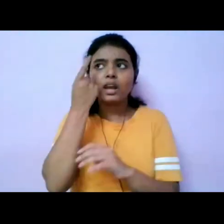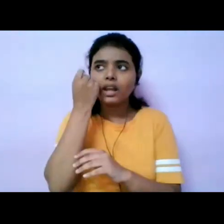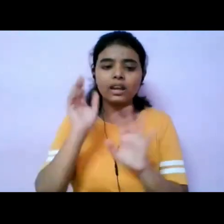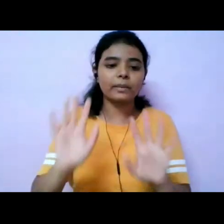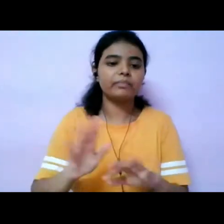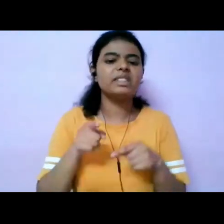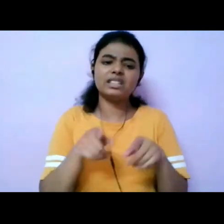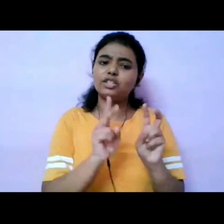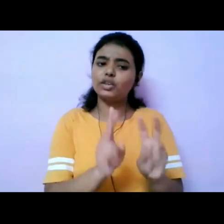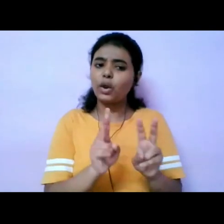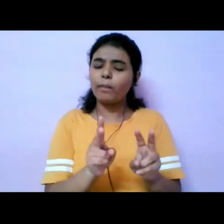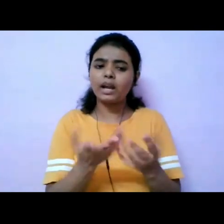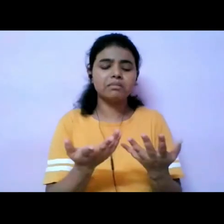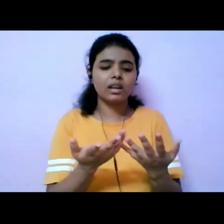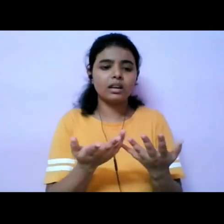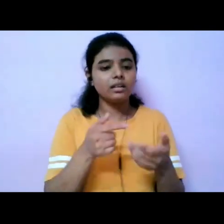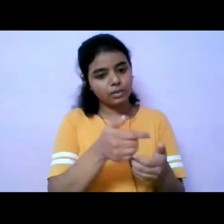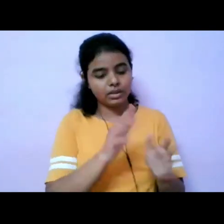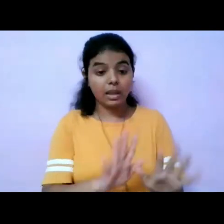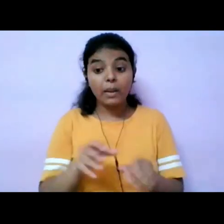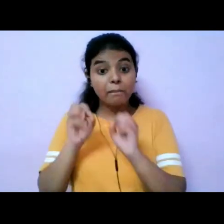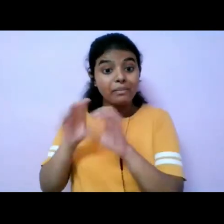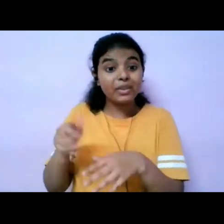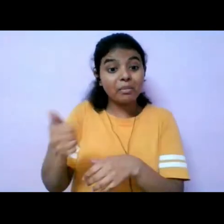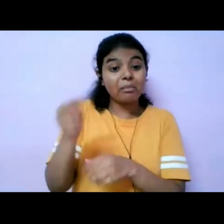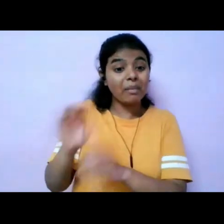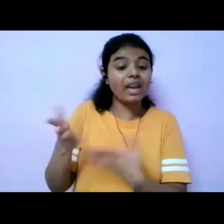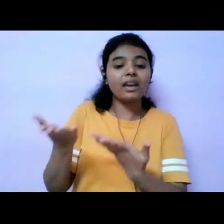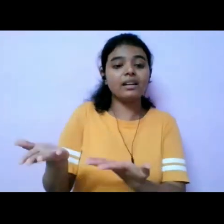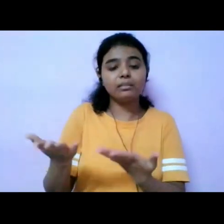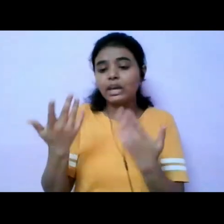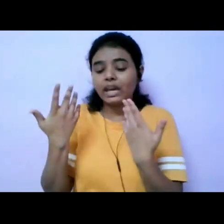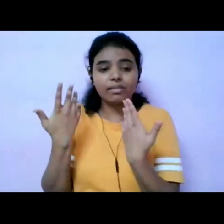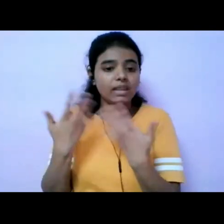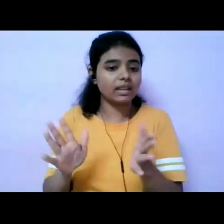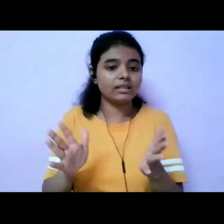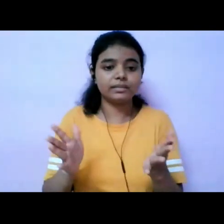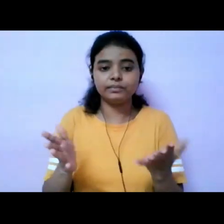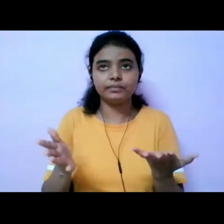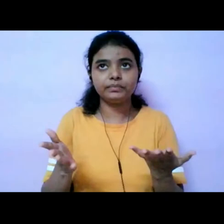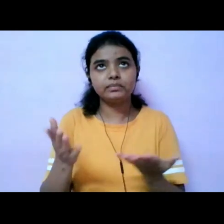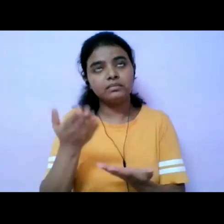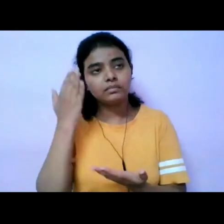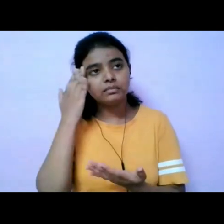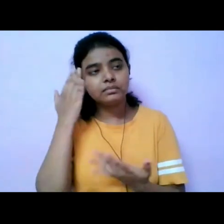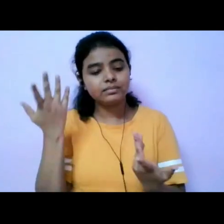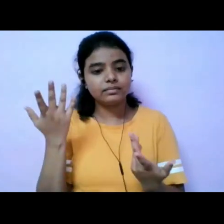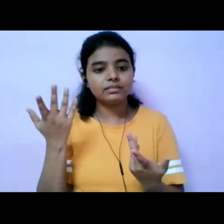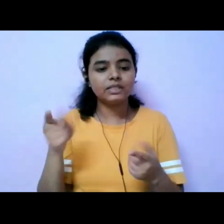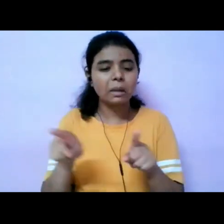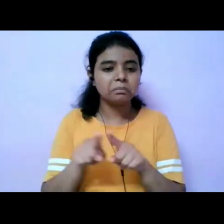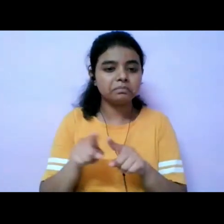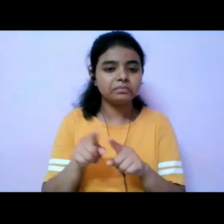Right. Bad normality is anything that tries to shrink this, that, you know, and that often uses metaphor